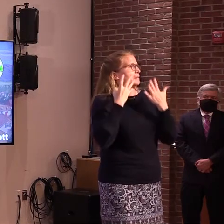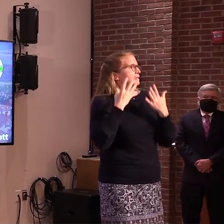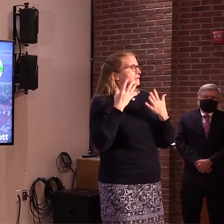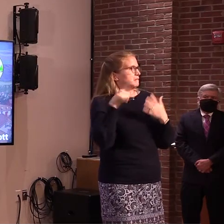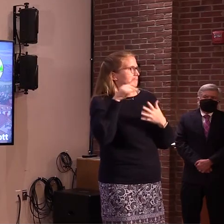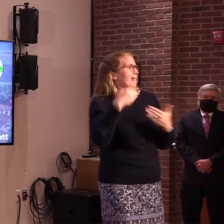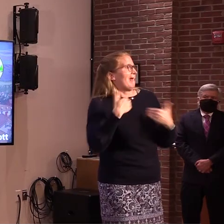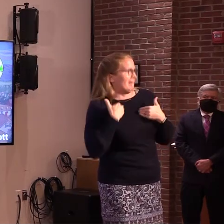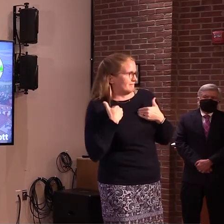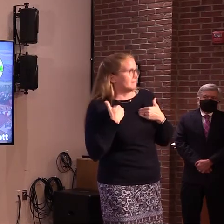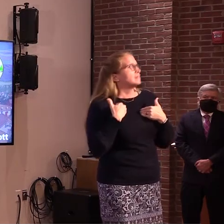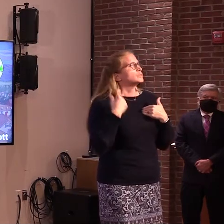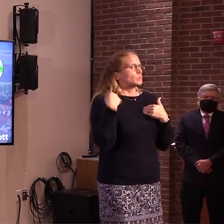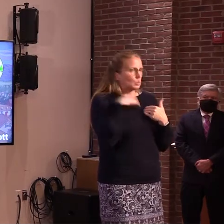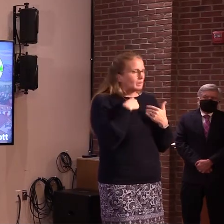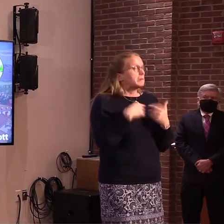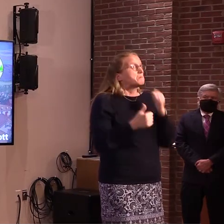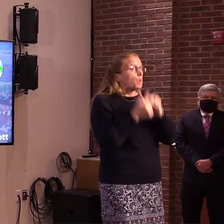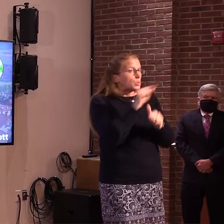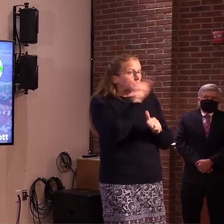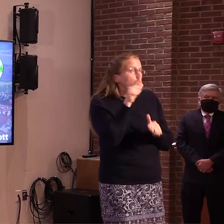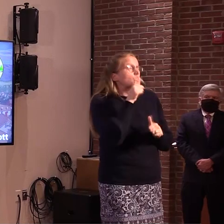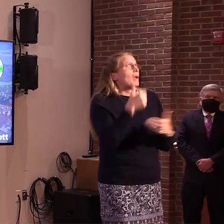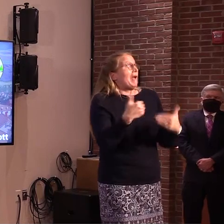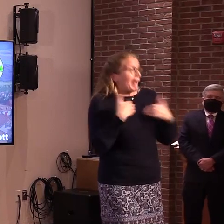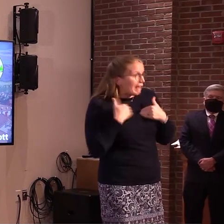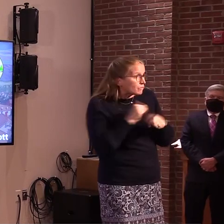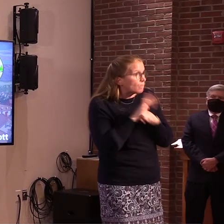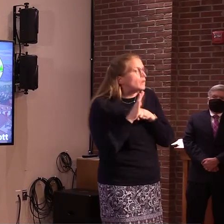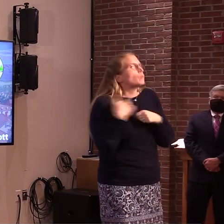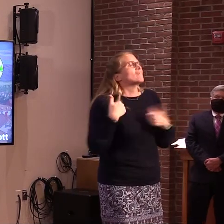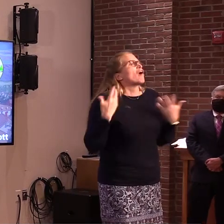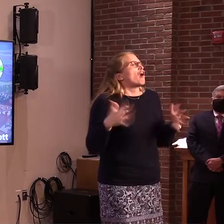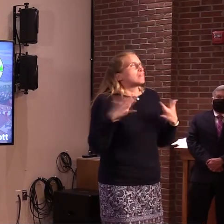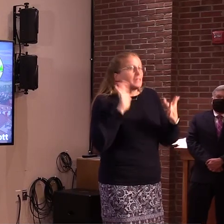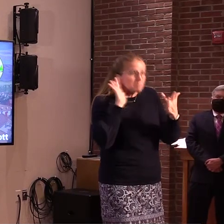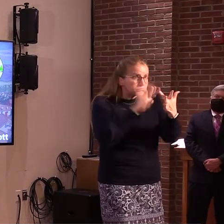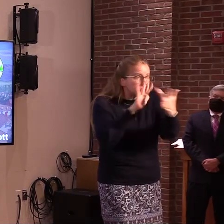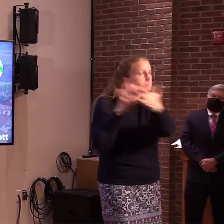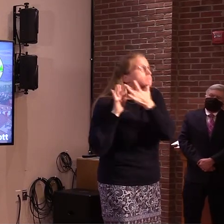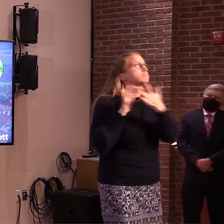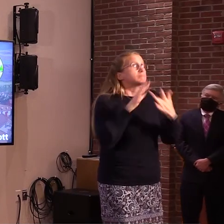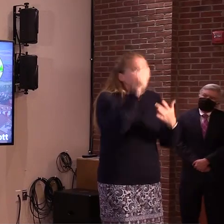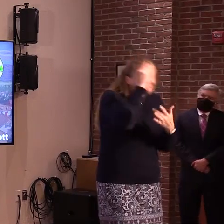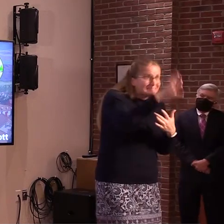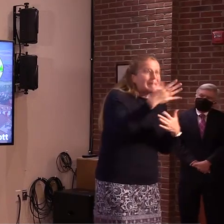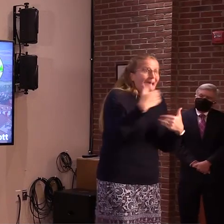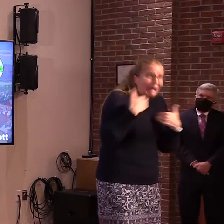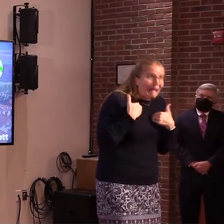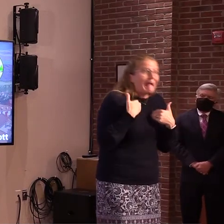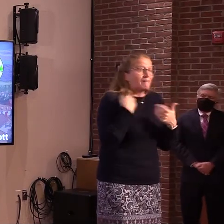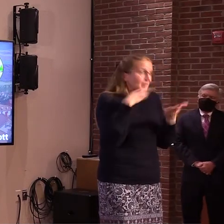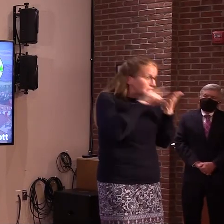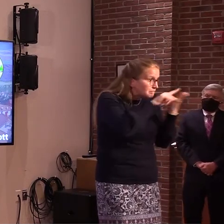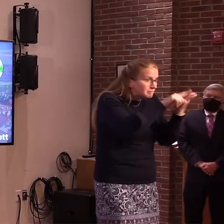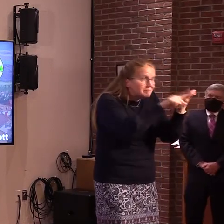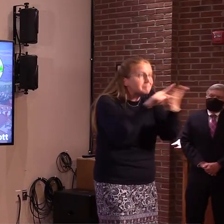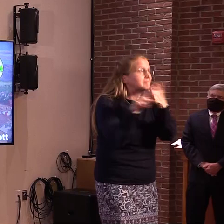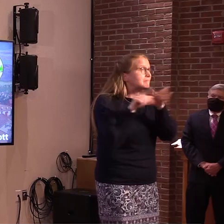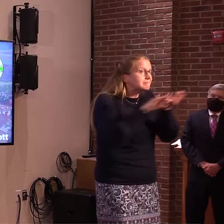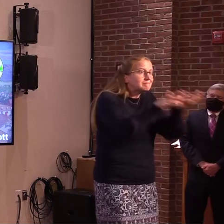number that fluctuates all of the time, needless to say. People graduate out of their